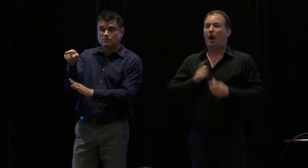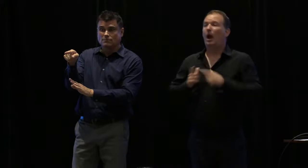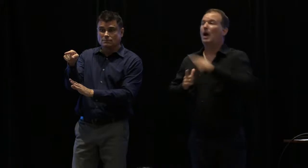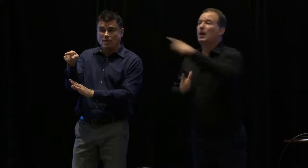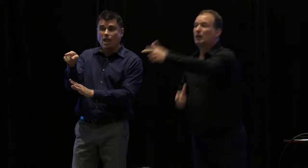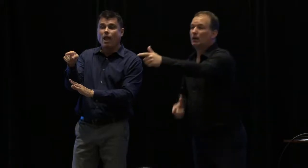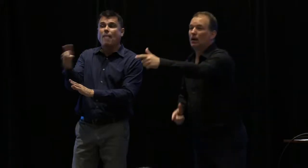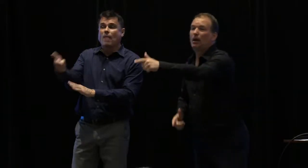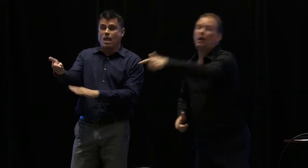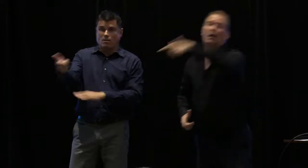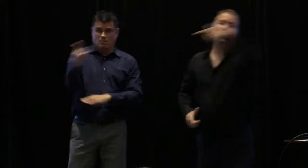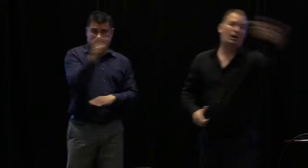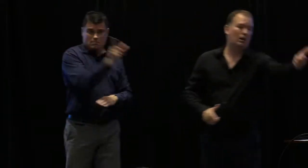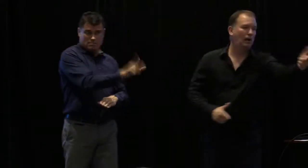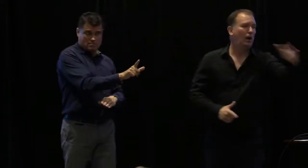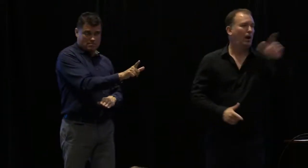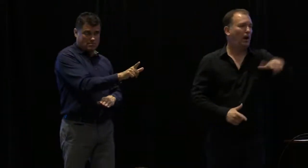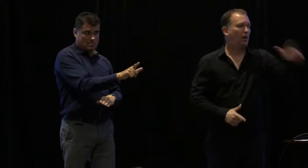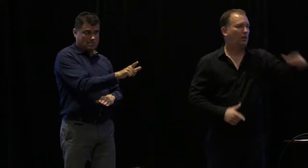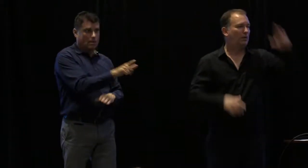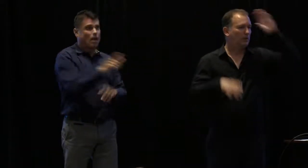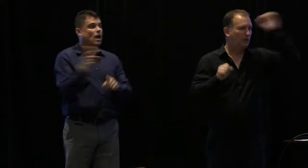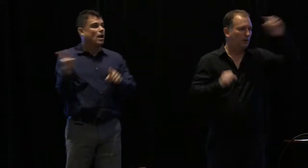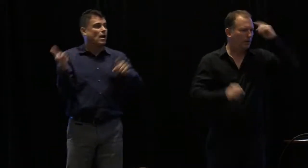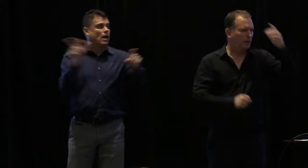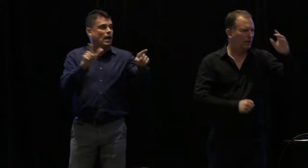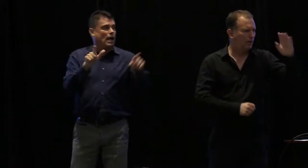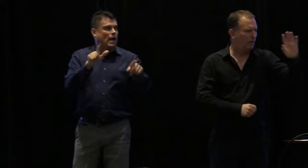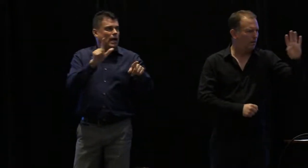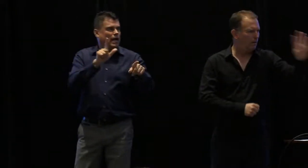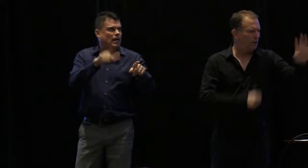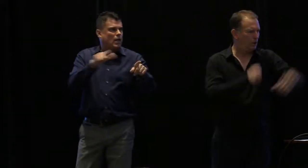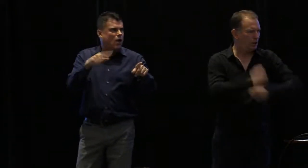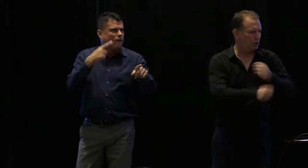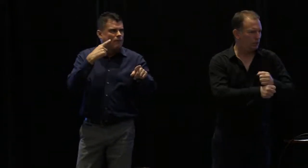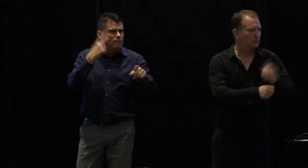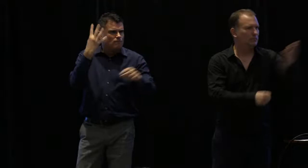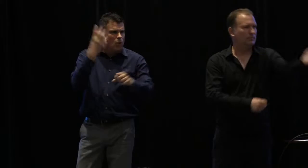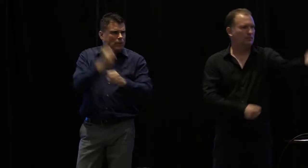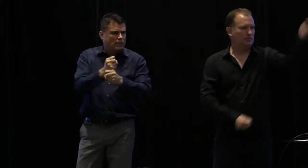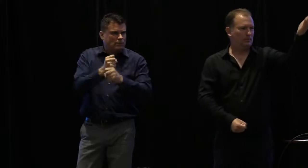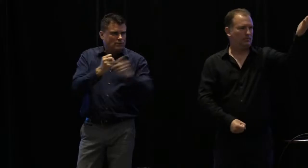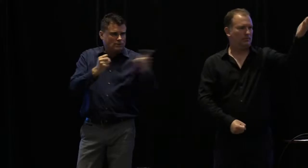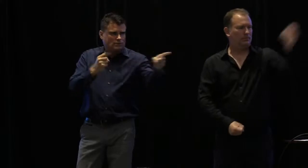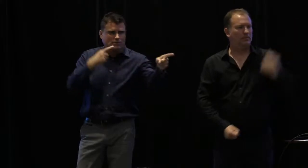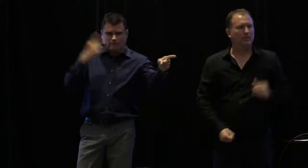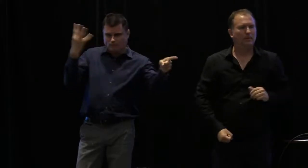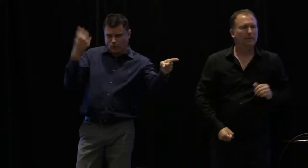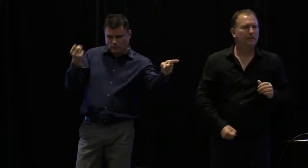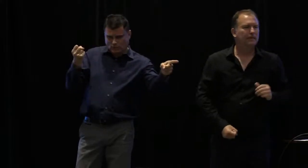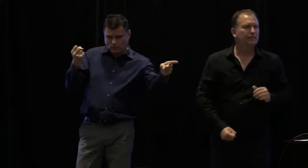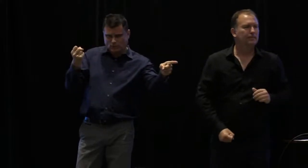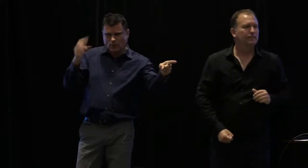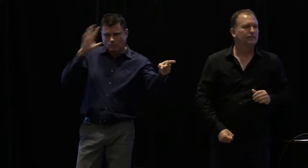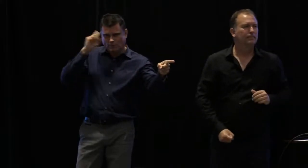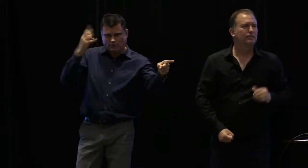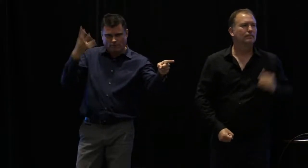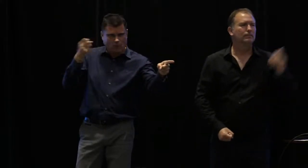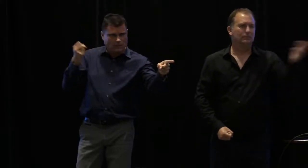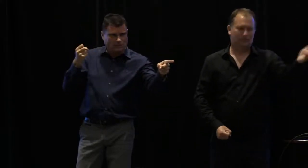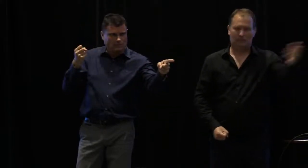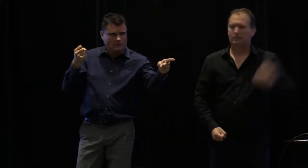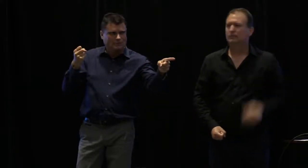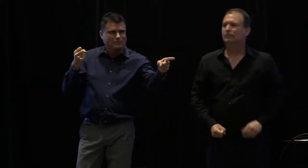president, and then it became me, and then went back to Kim, and Leonore was the president for 4 years before it came back to me. So